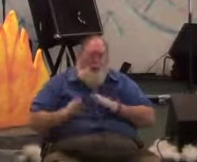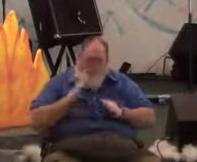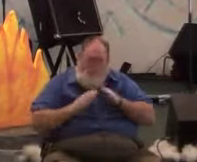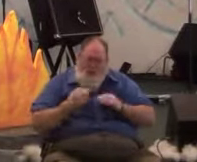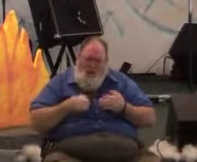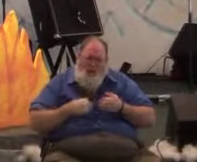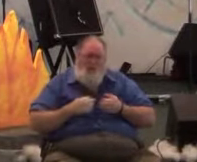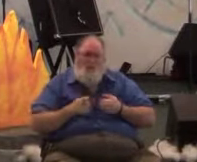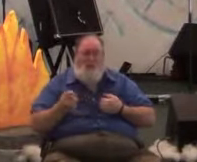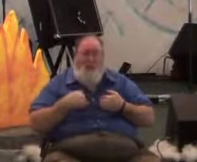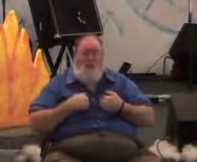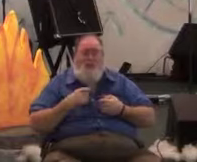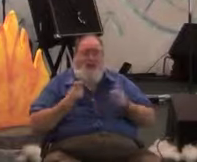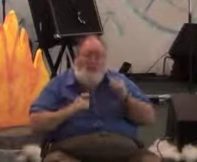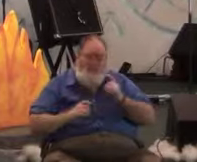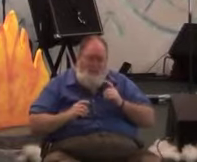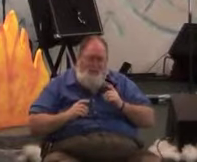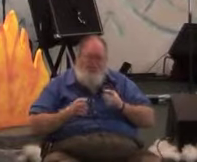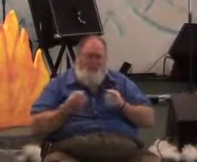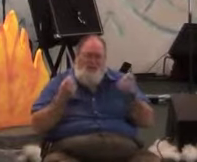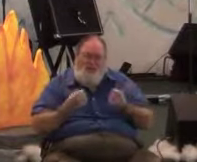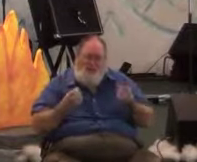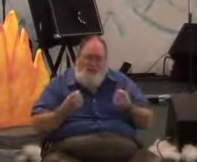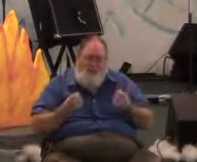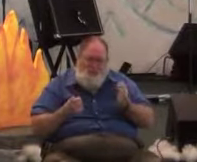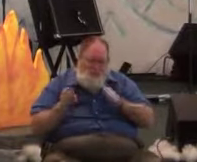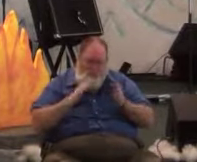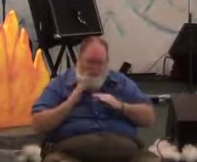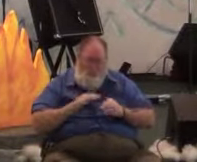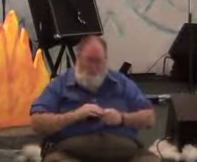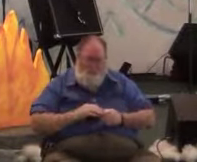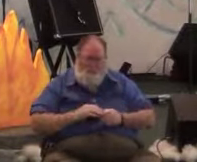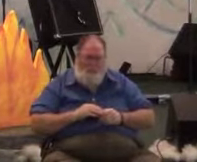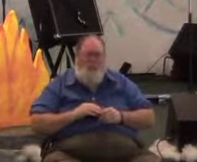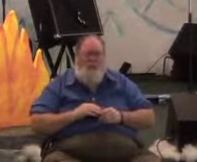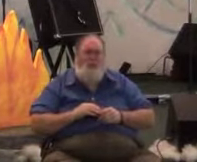and it's hard to control. But it's important that we do it.